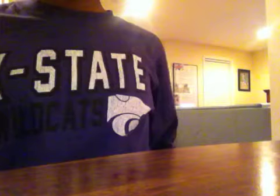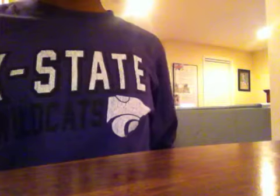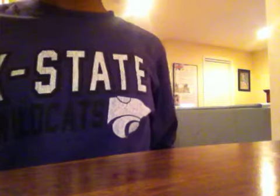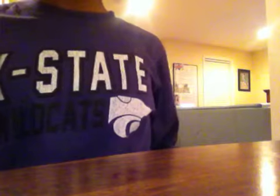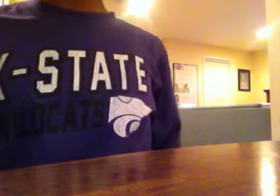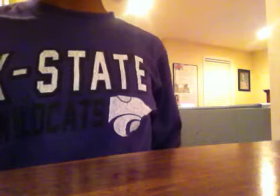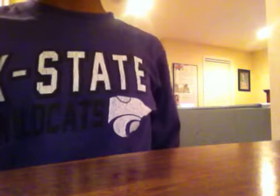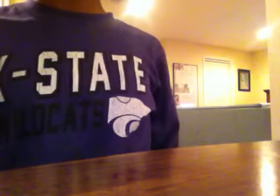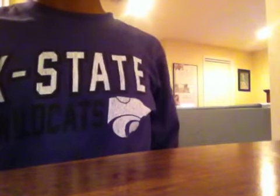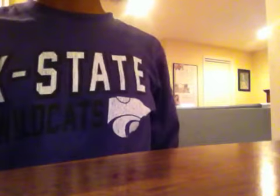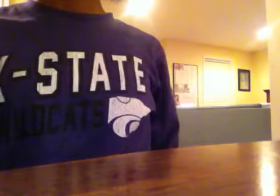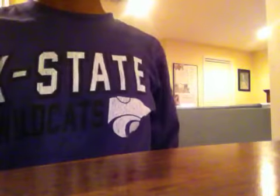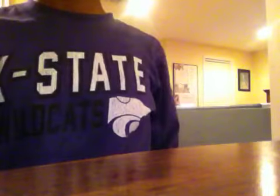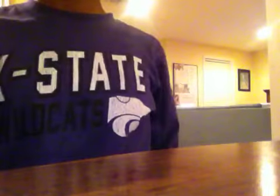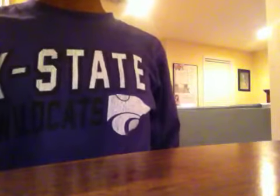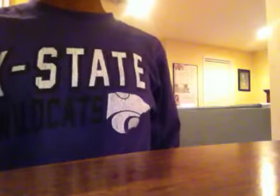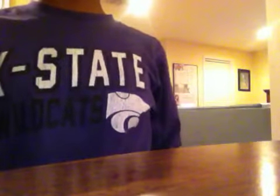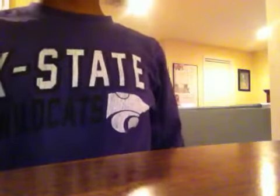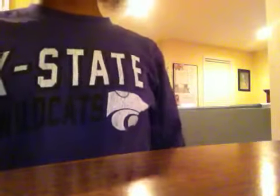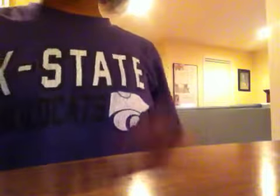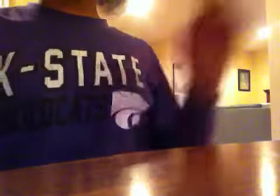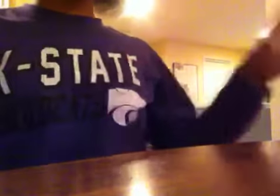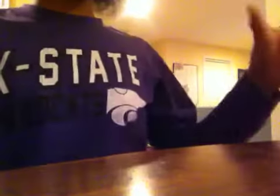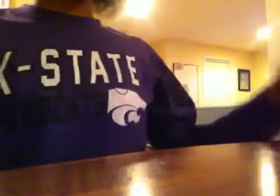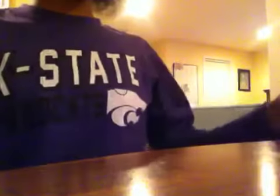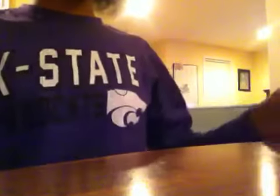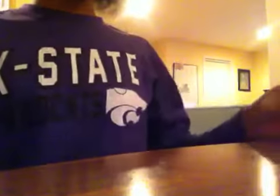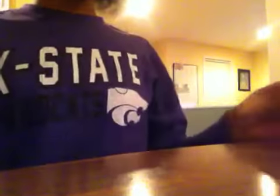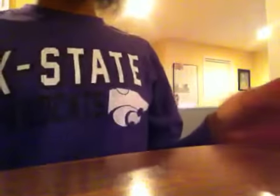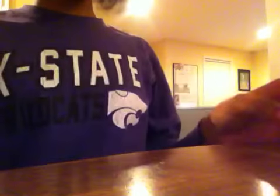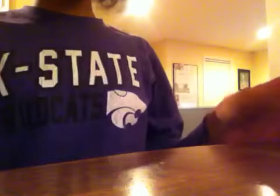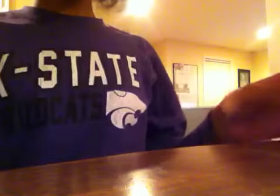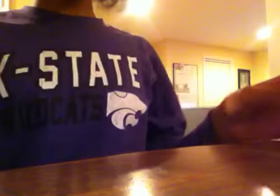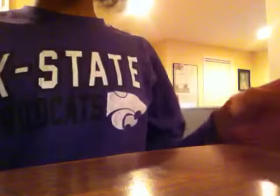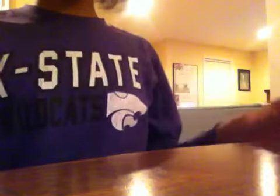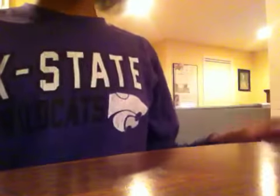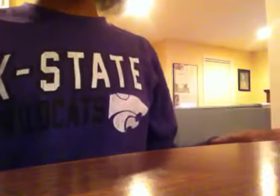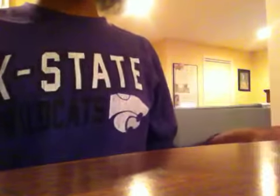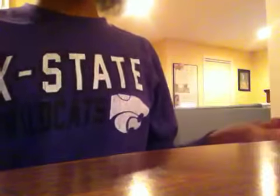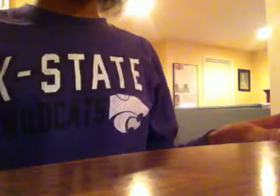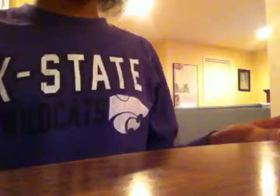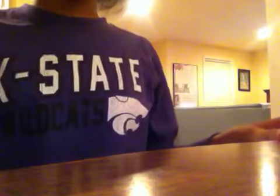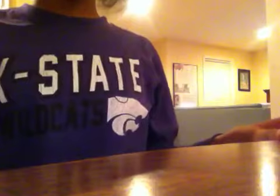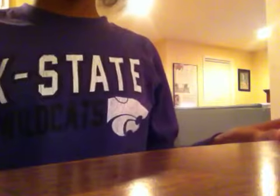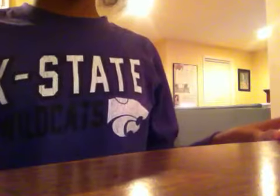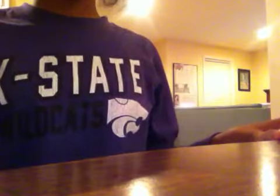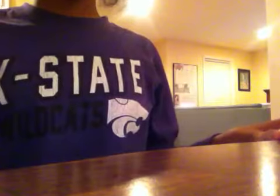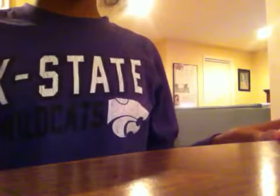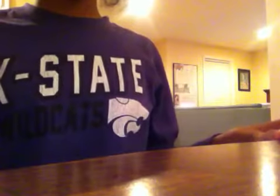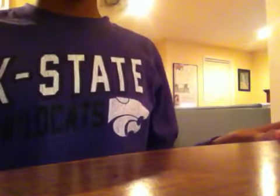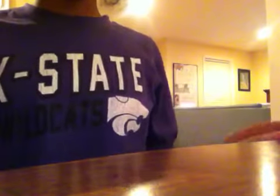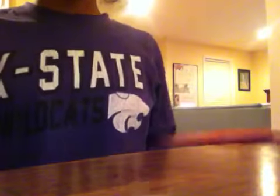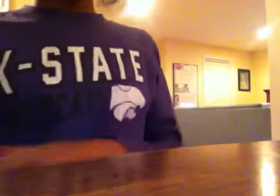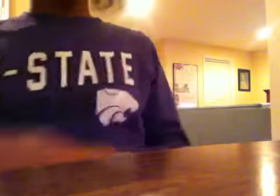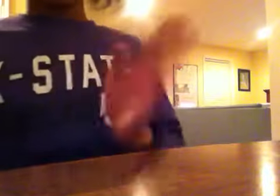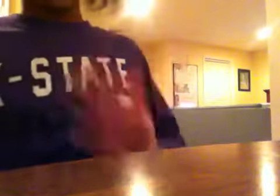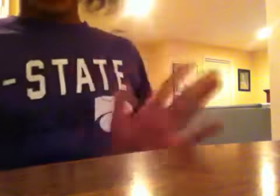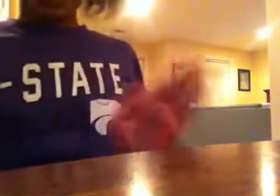what like a little tub like a halloween tub okay hey